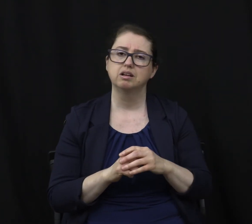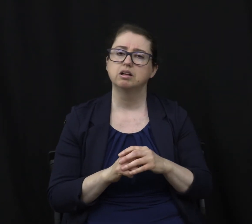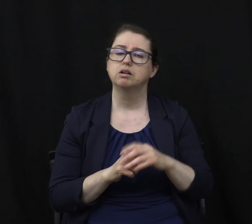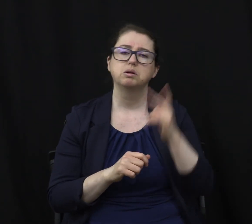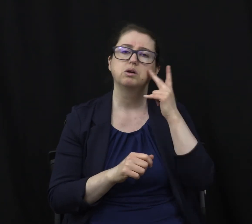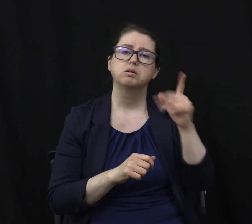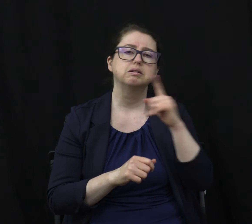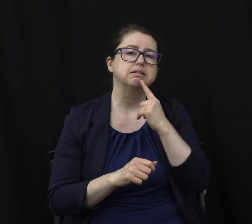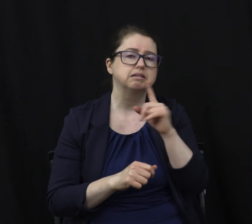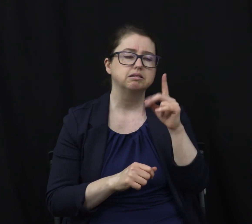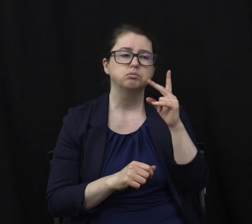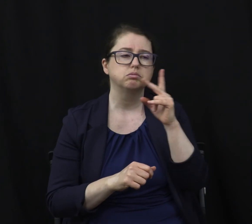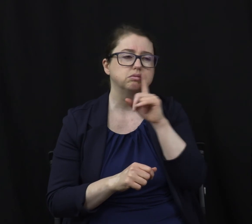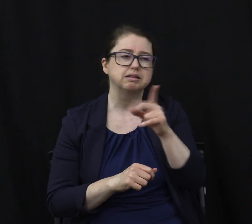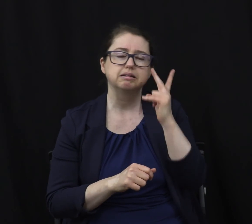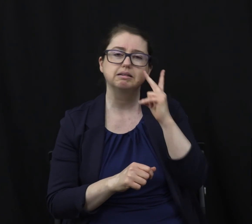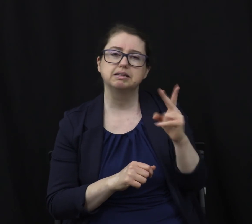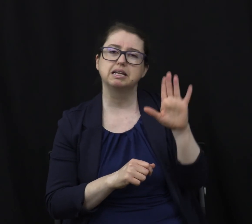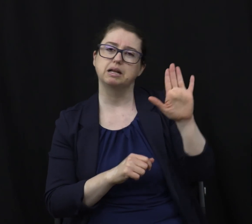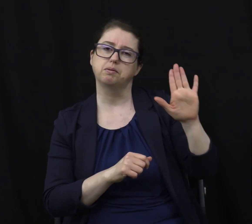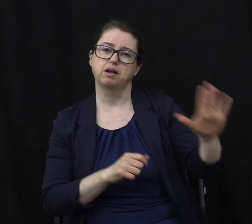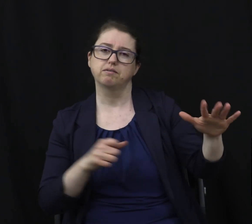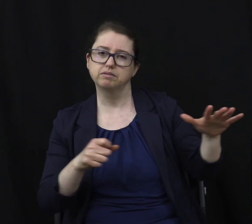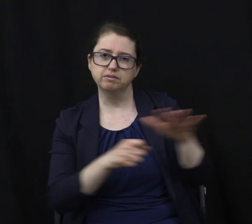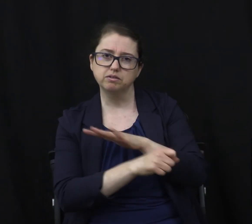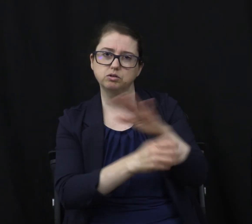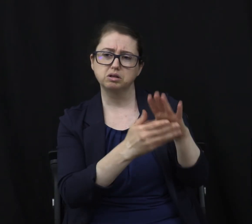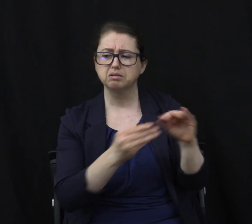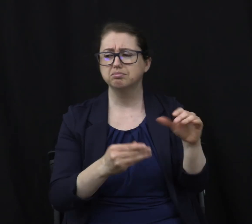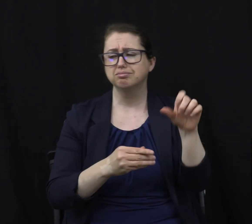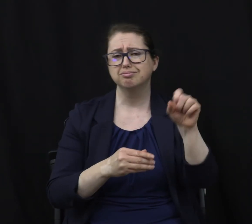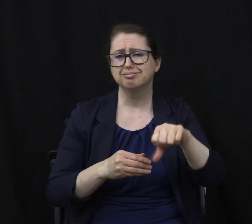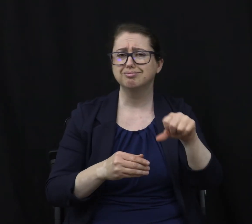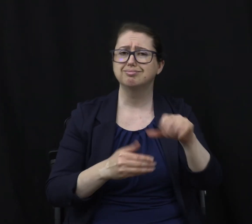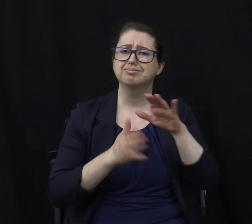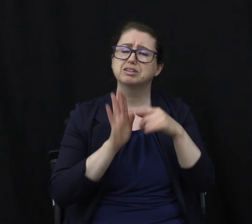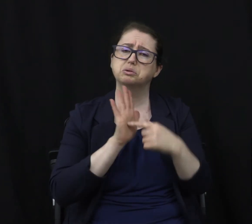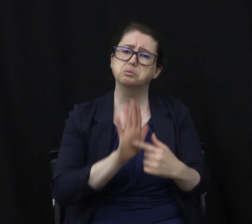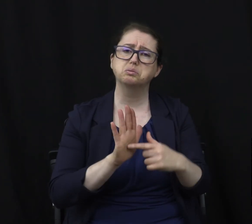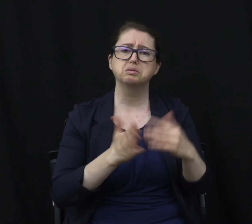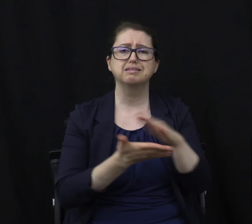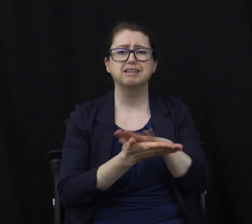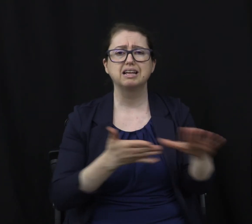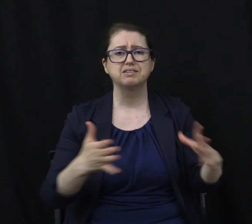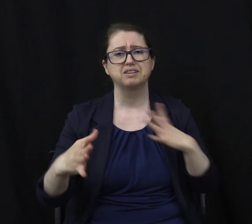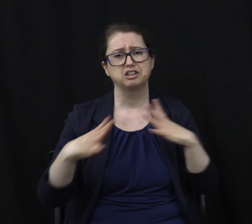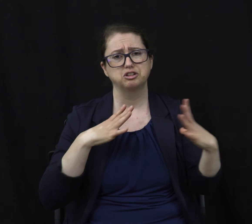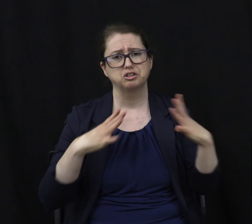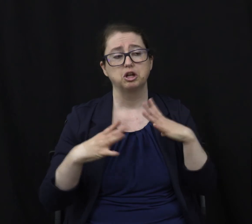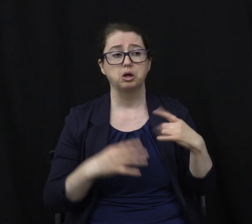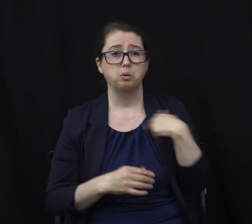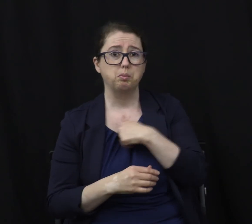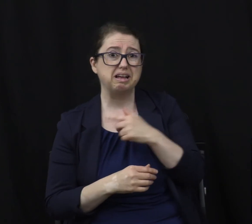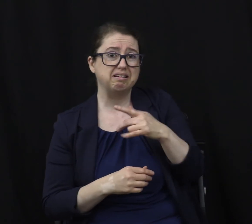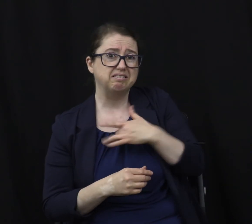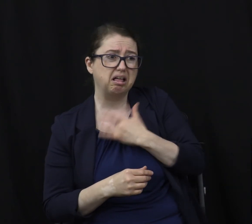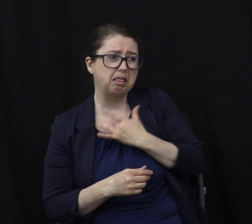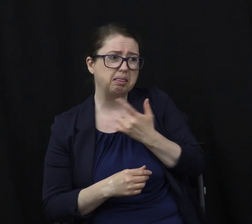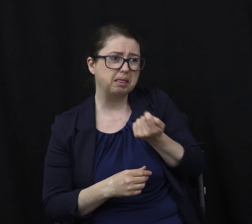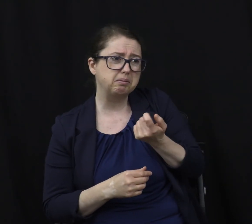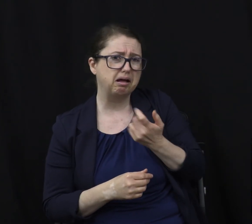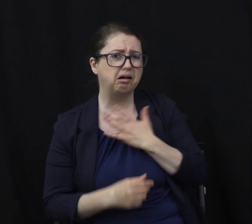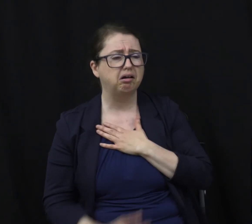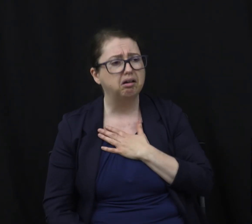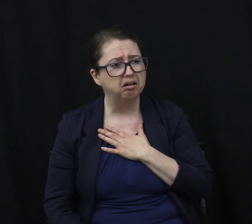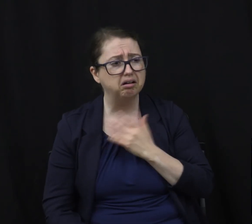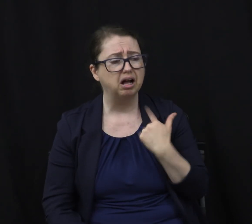time. So your friends post a picture of the nice vacation they went on and we feel a bit envious. If they're like most Americans, they probably